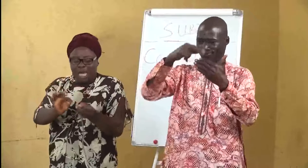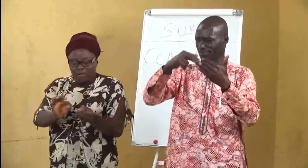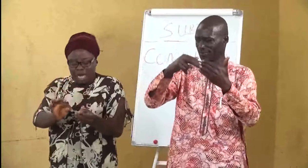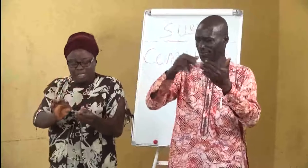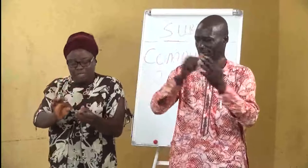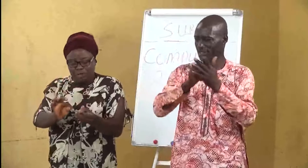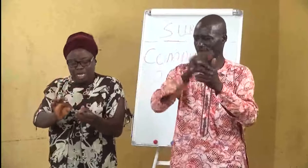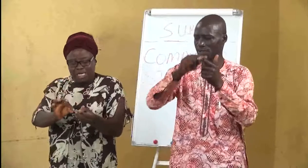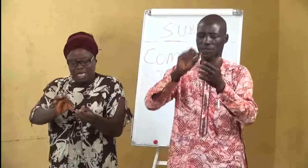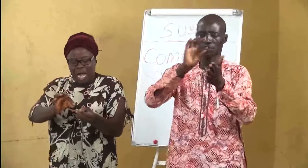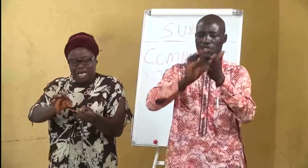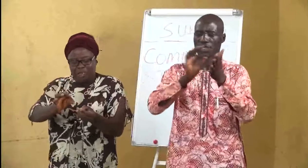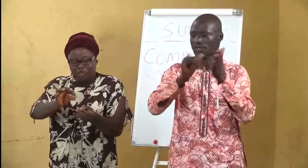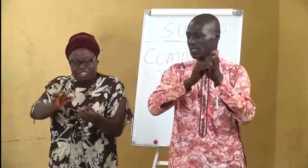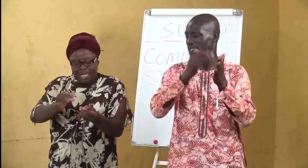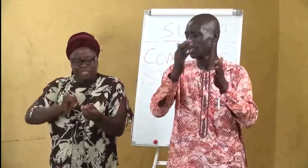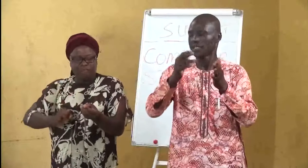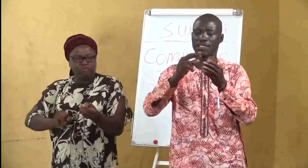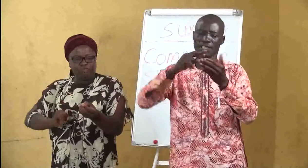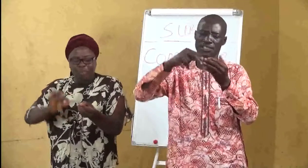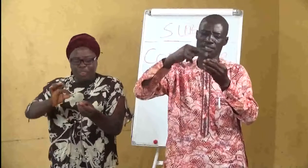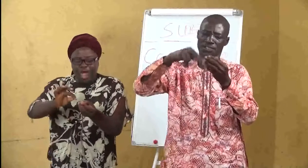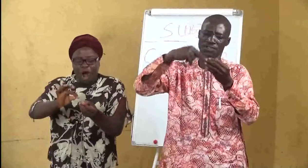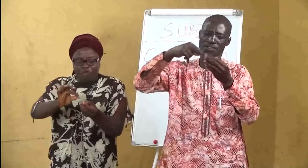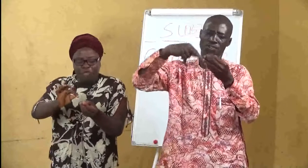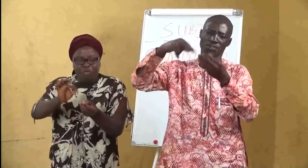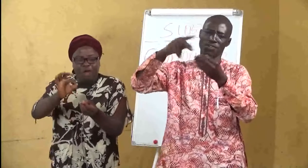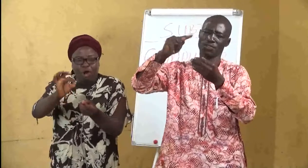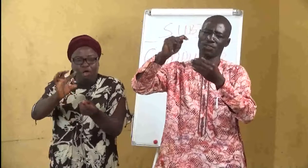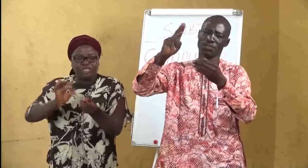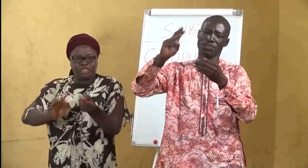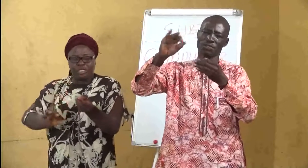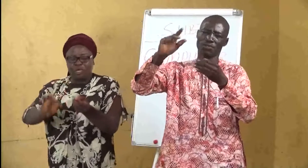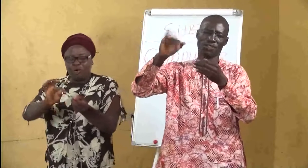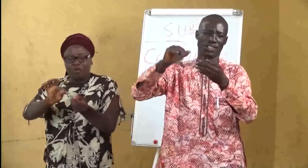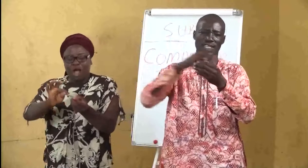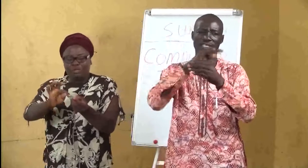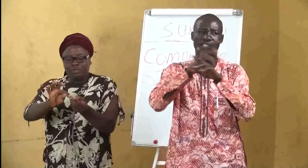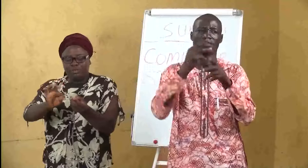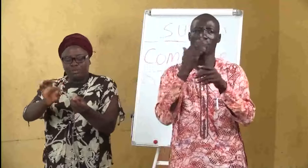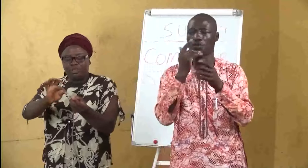By the time you count it, you see that they are twisted, they are of different colors.